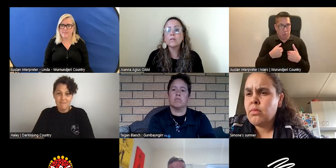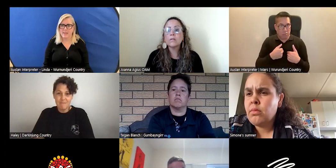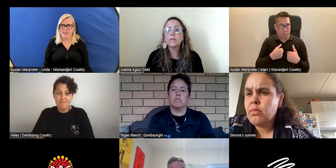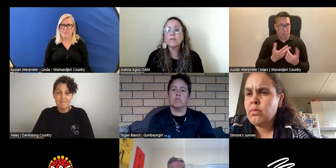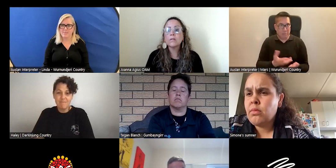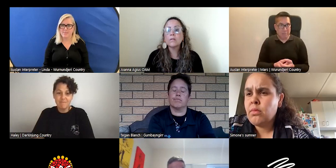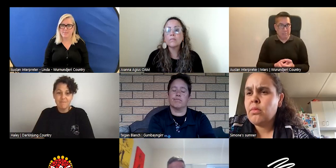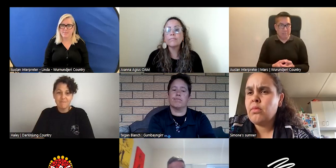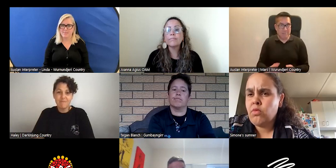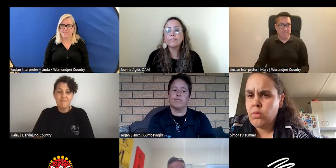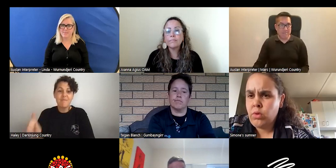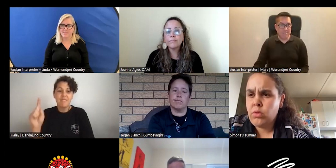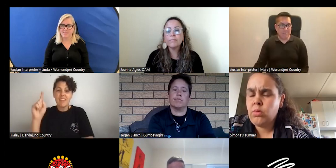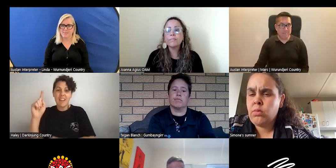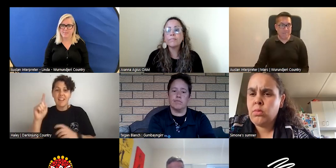Yeah.